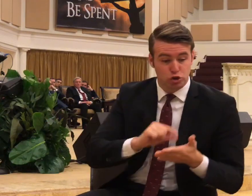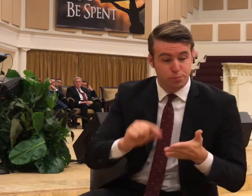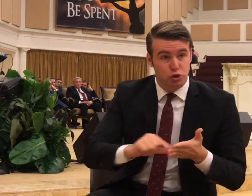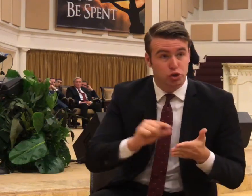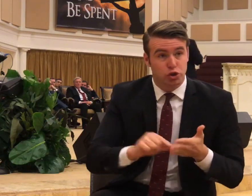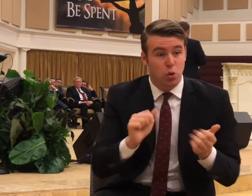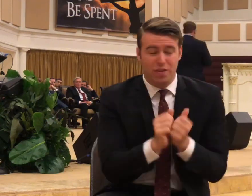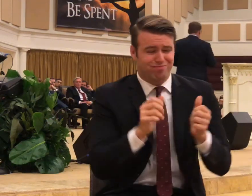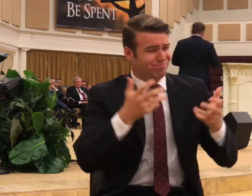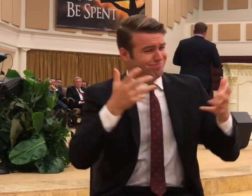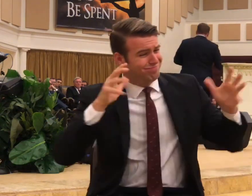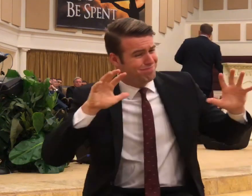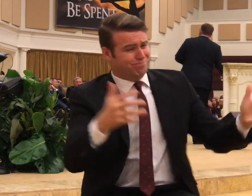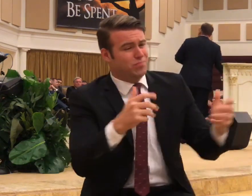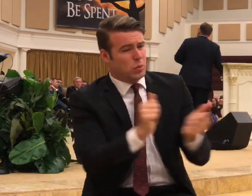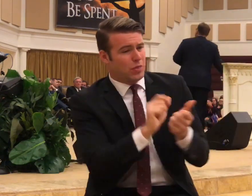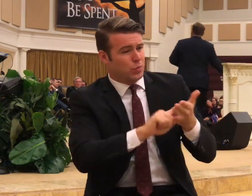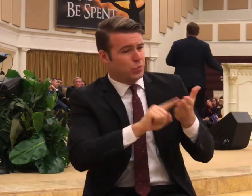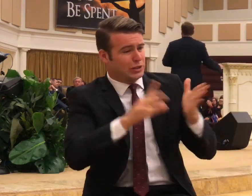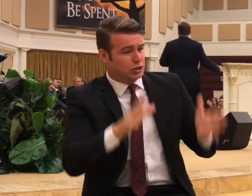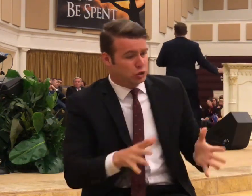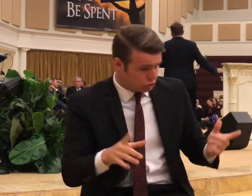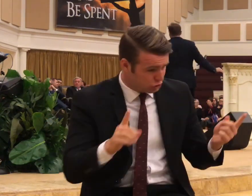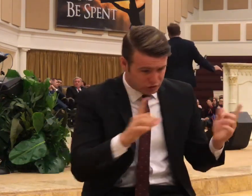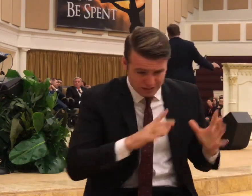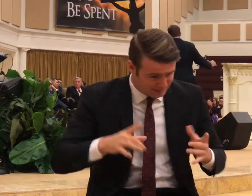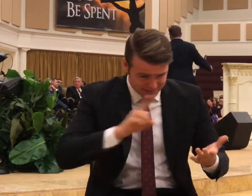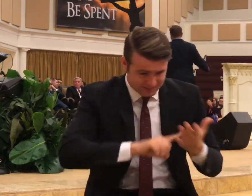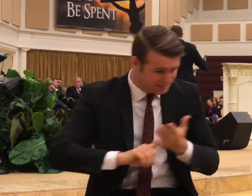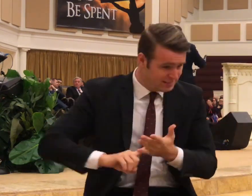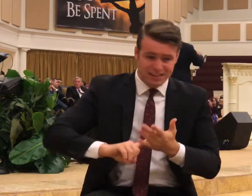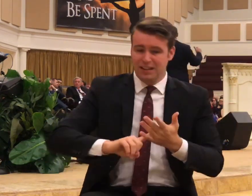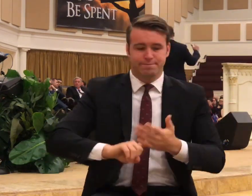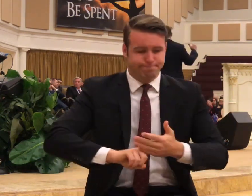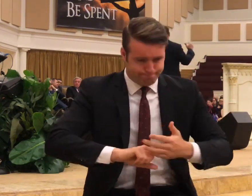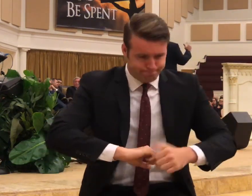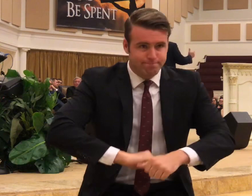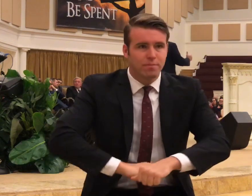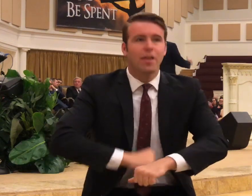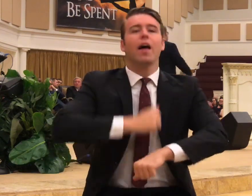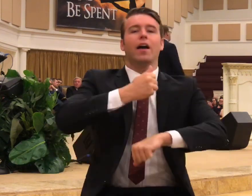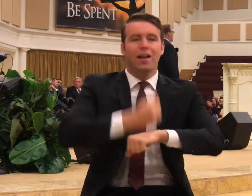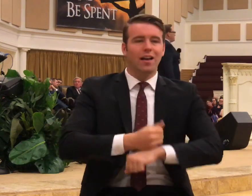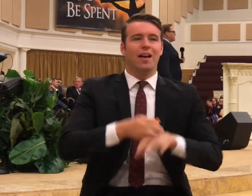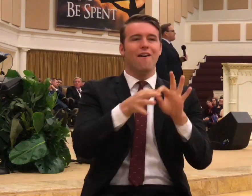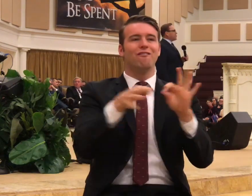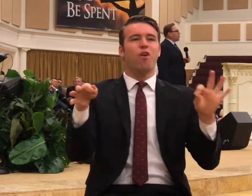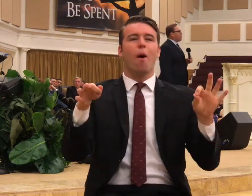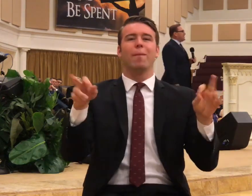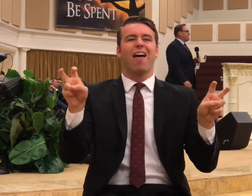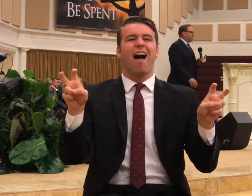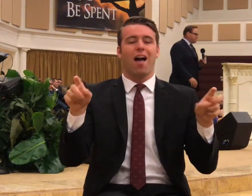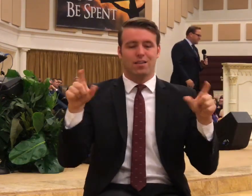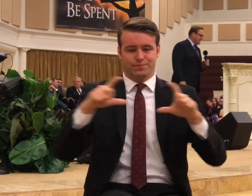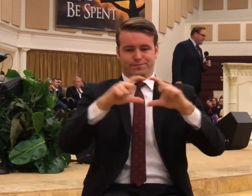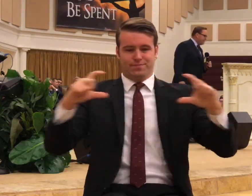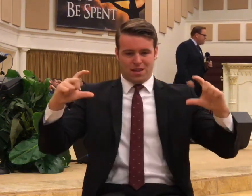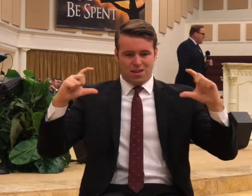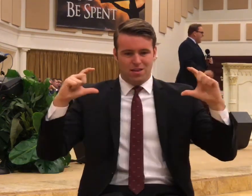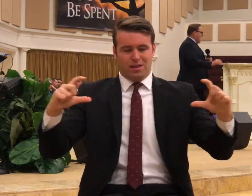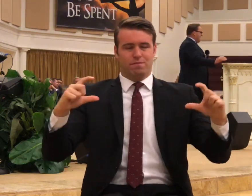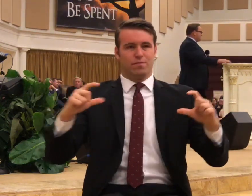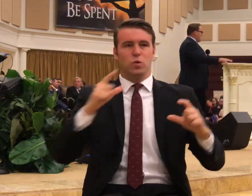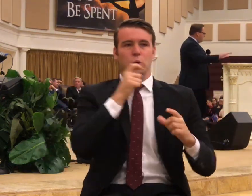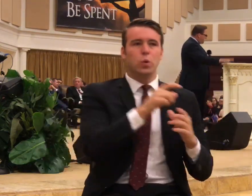researchers. And this is the formula that these biblical and religious experts have coined and have put